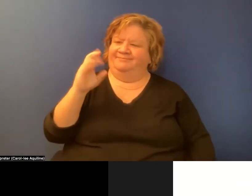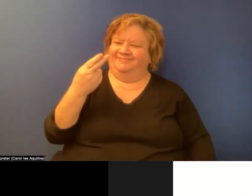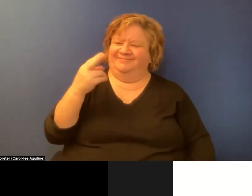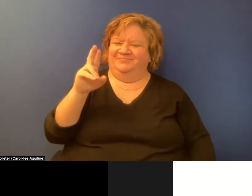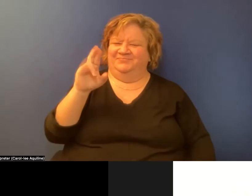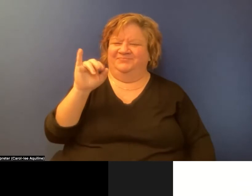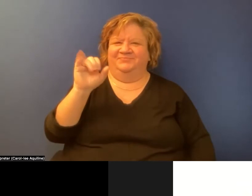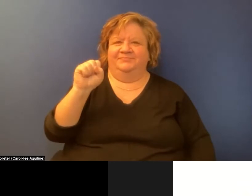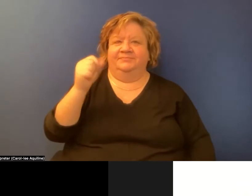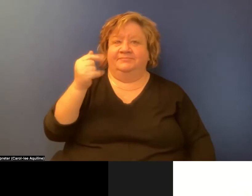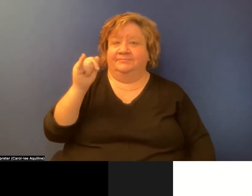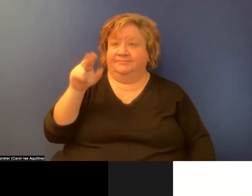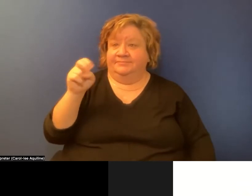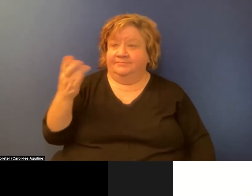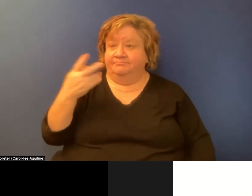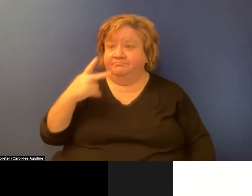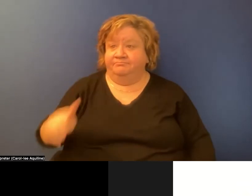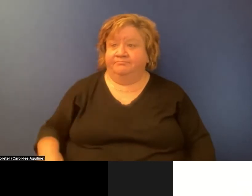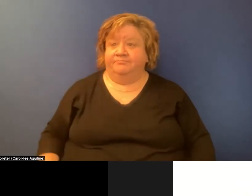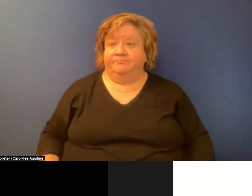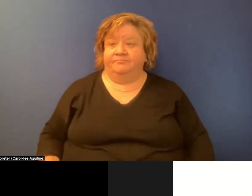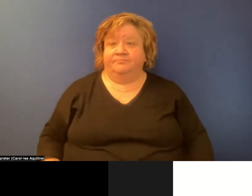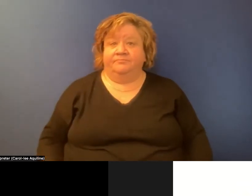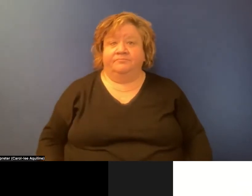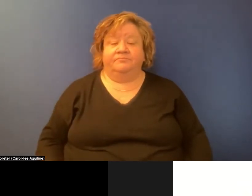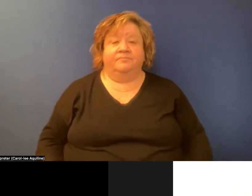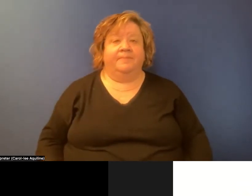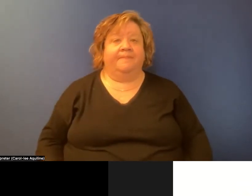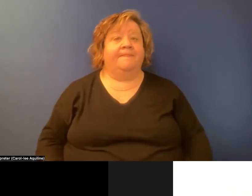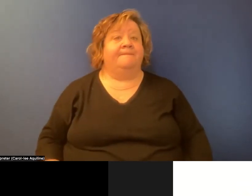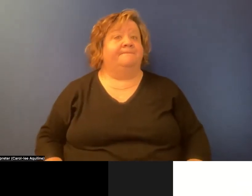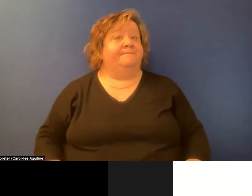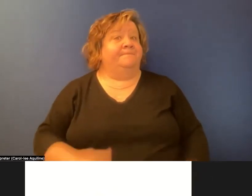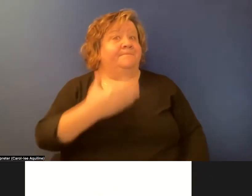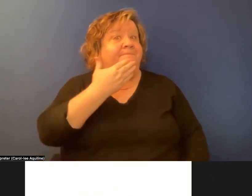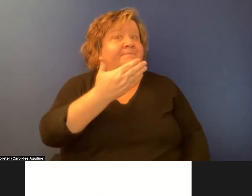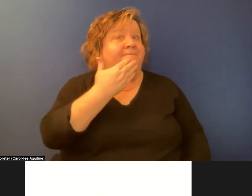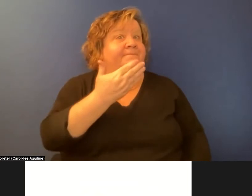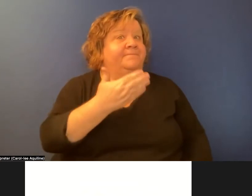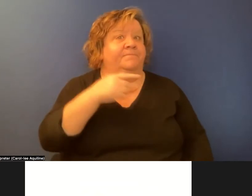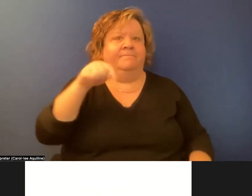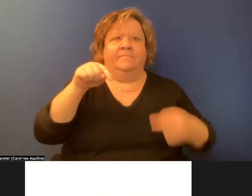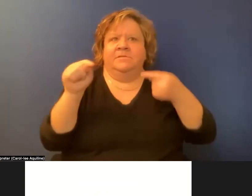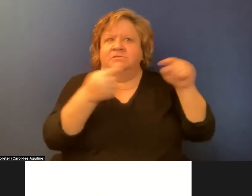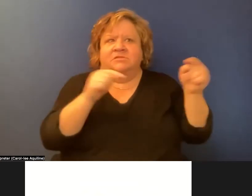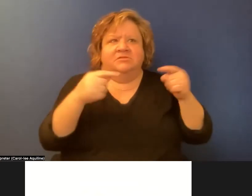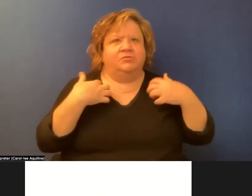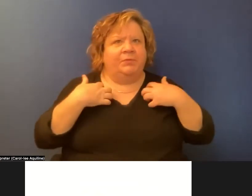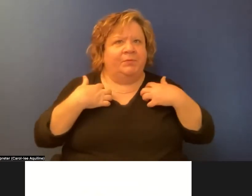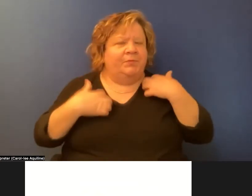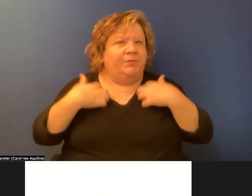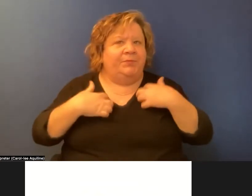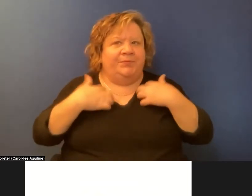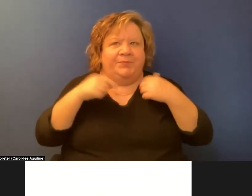you. And just to say that this whole conversation has been so exciting. so to start, again, just to say I'm